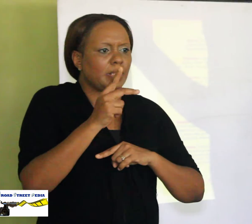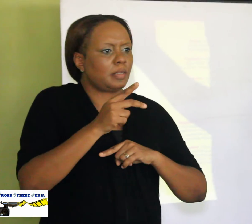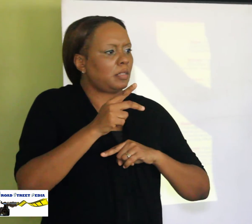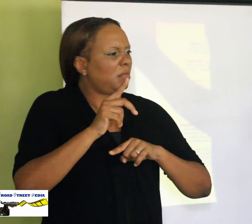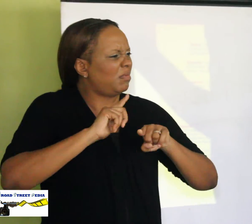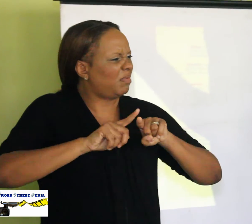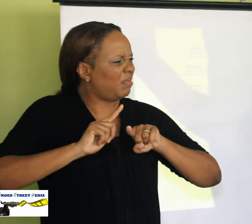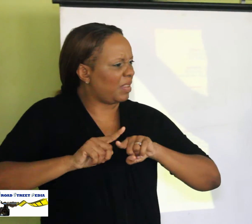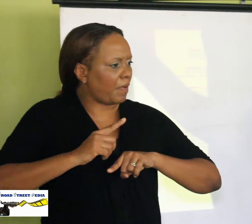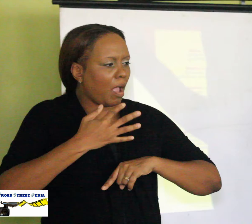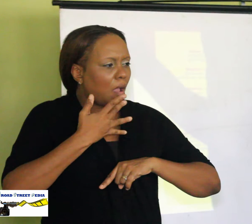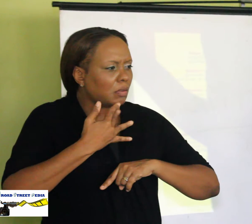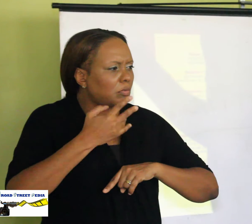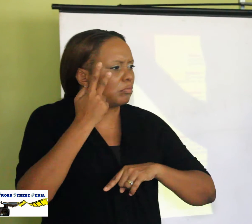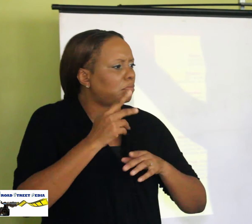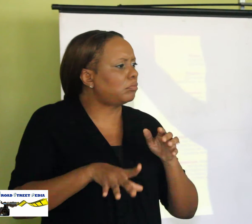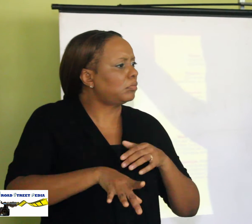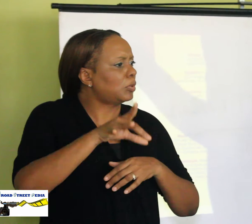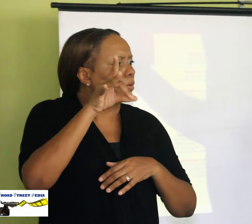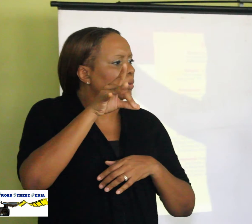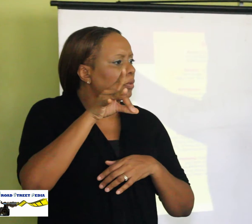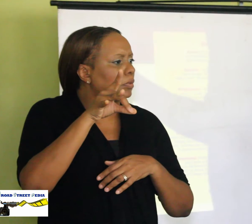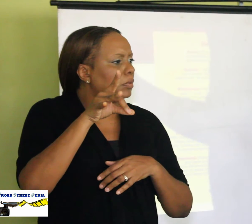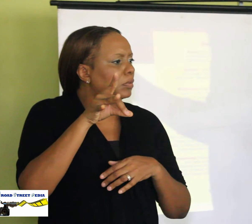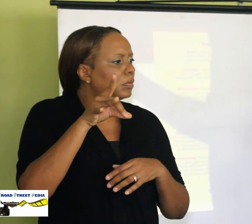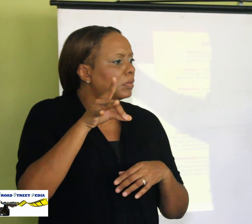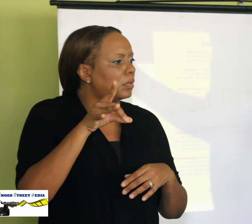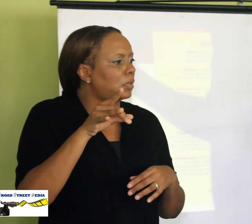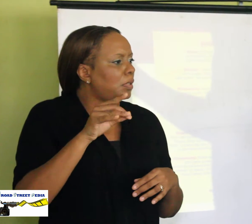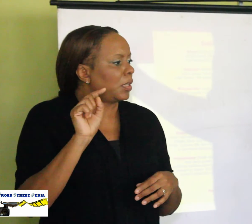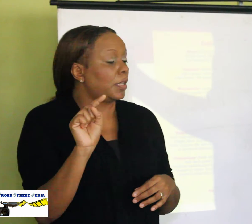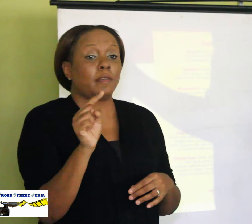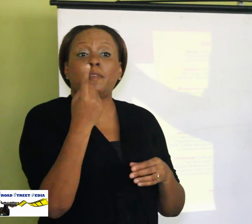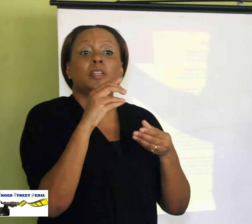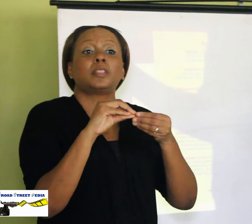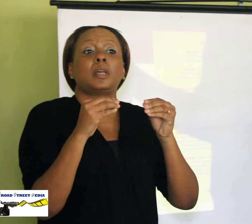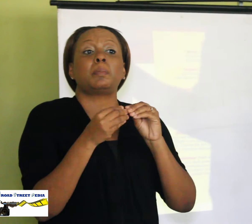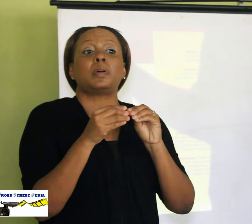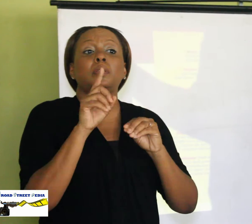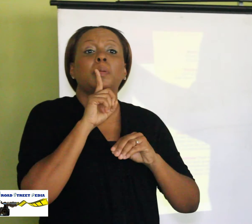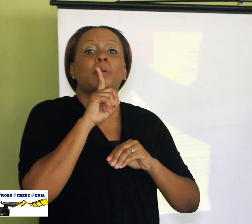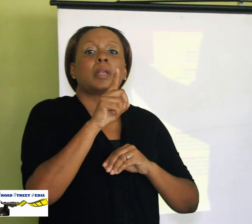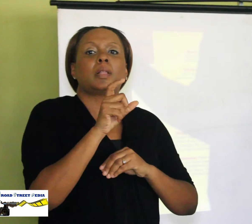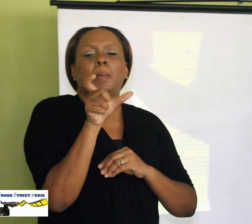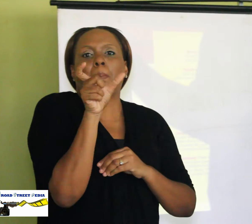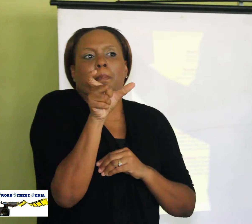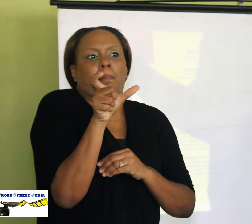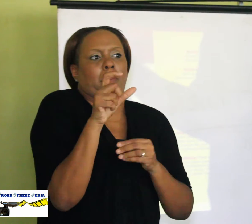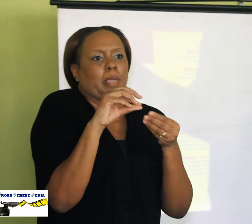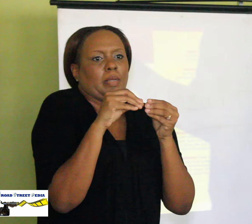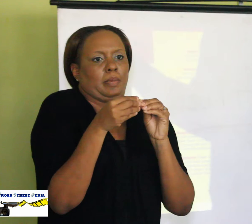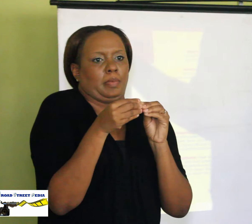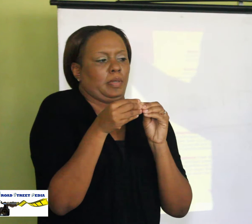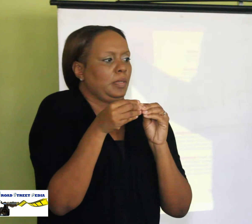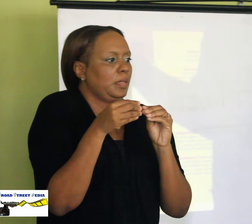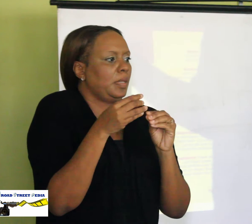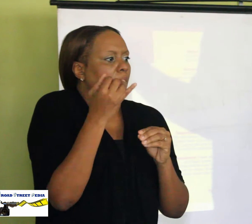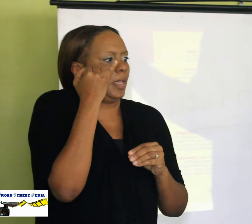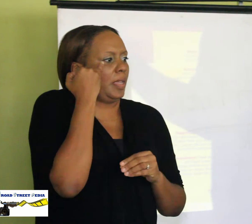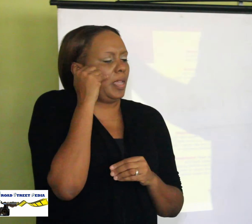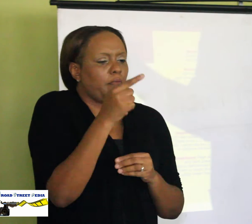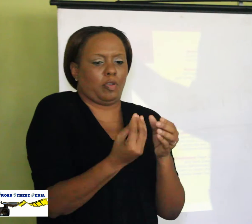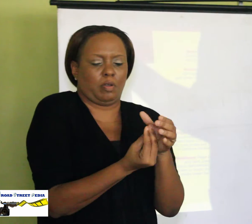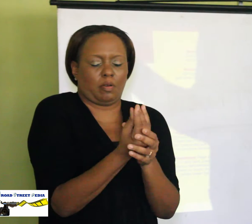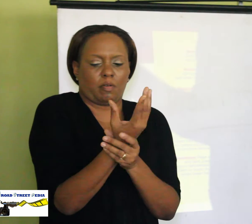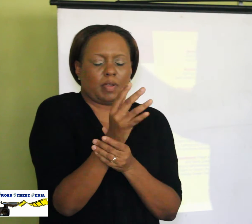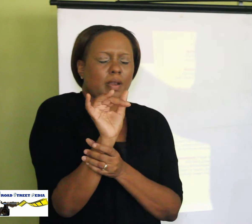production, then you will choose that first number should be the biggest of those three numbers. If you are